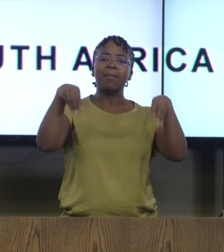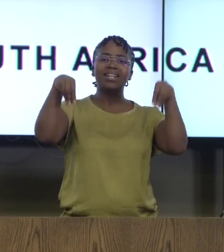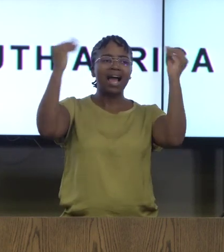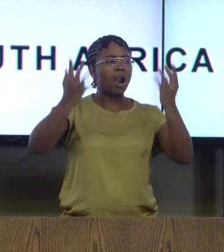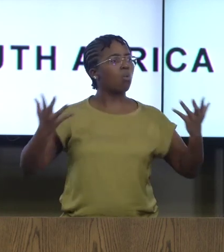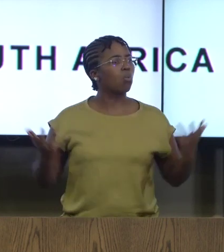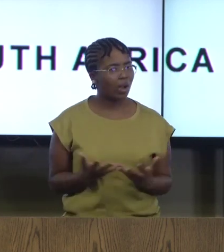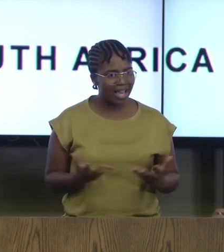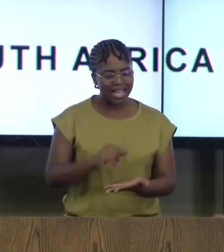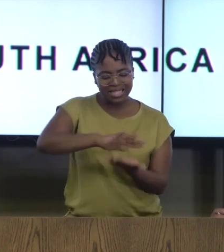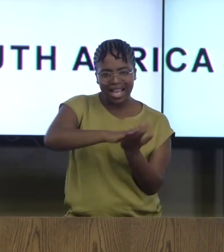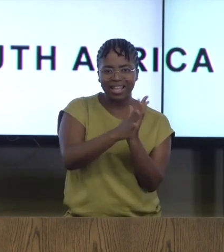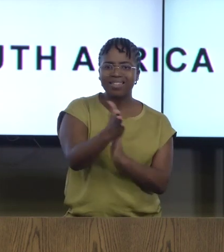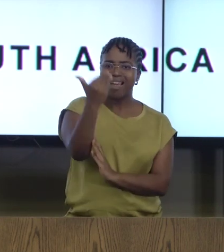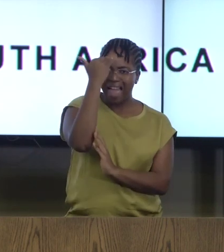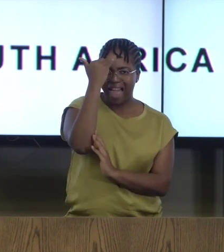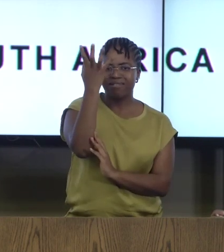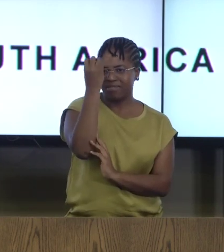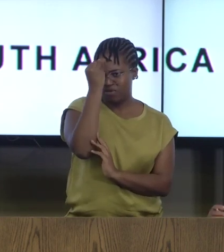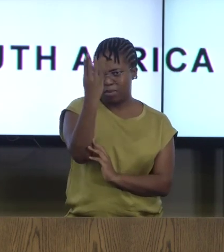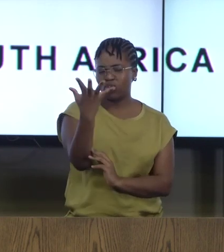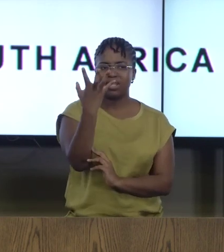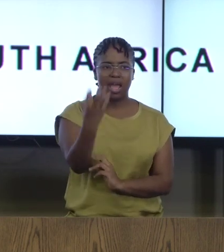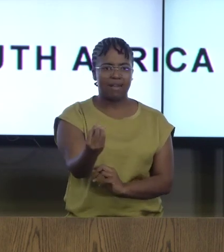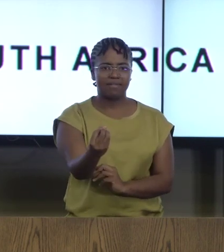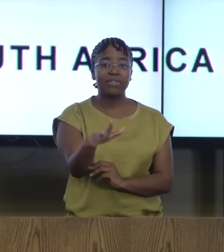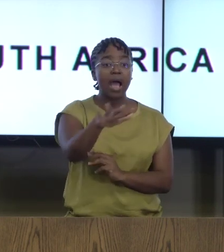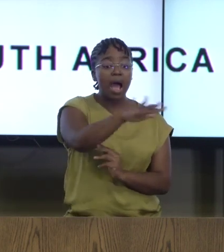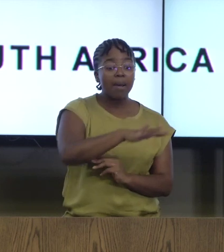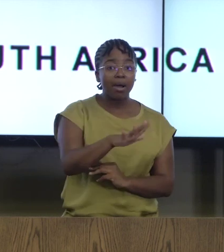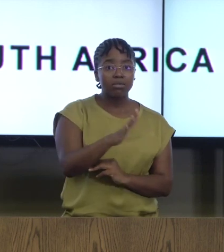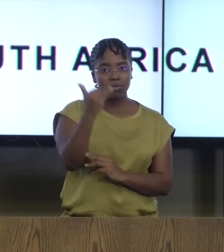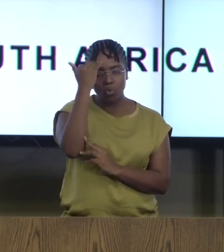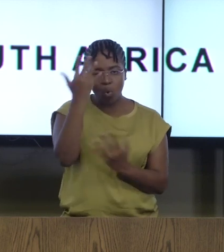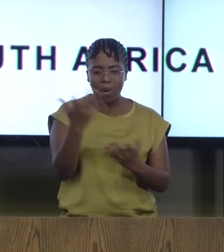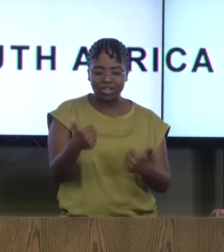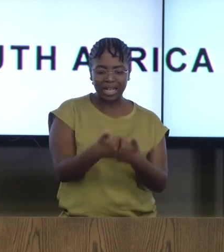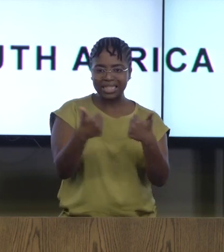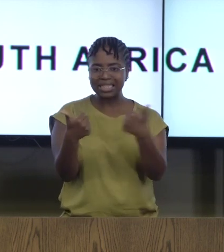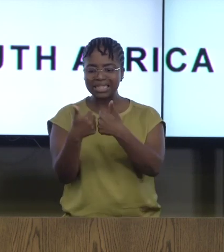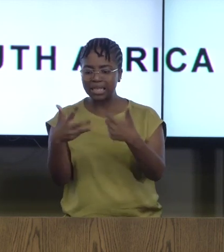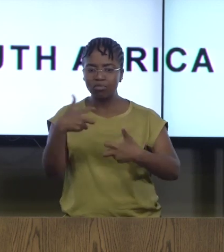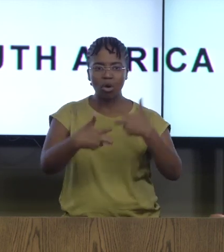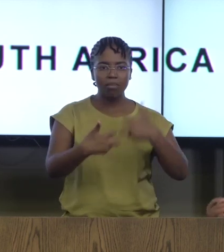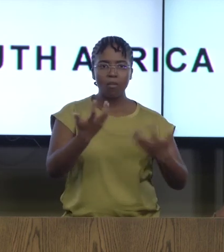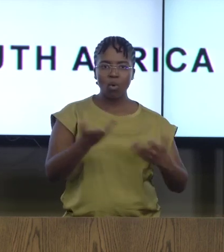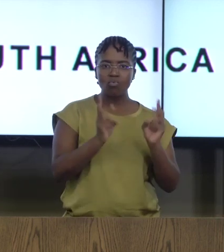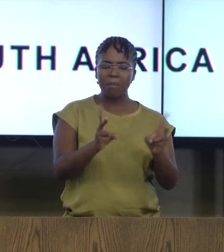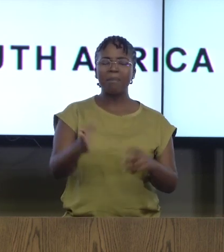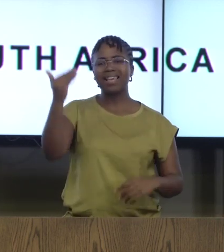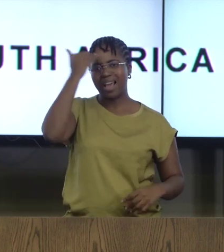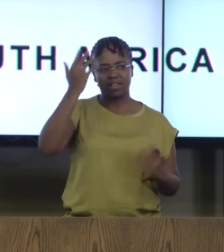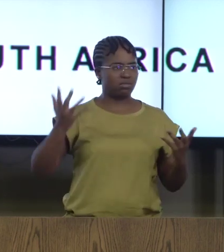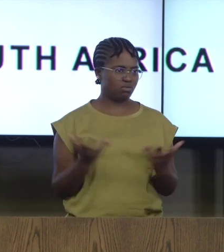highest density? If you ask SASSA any moment, where are the places where they normally have challenges? They know exactly, and